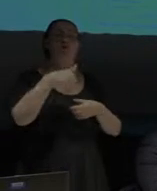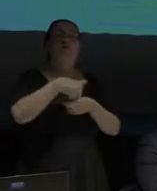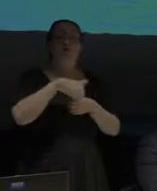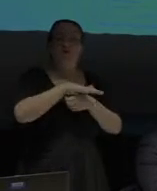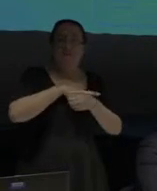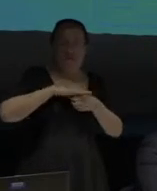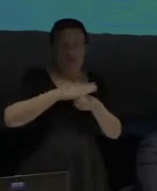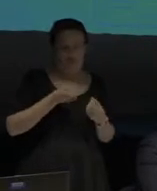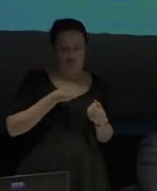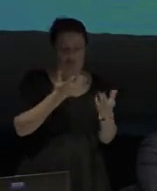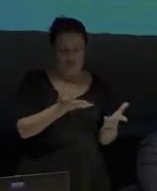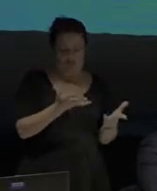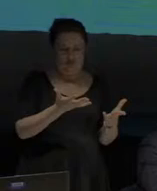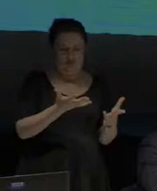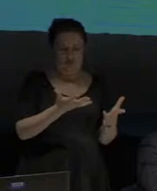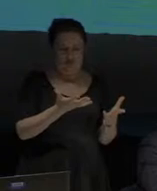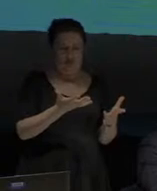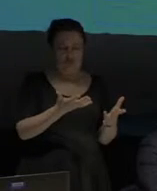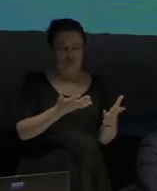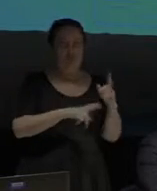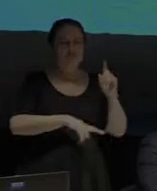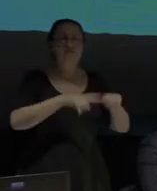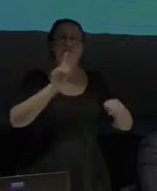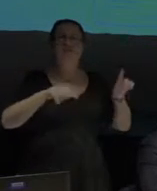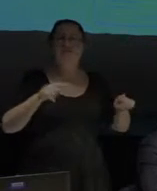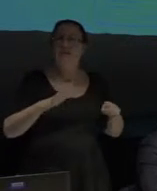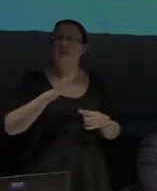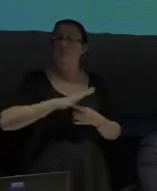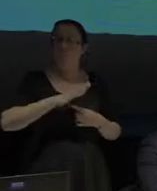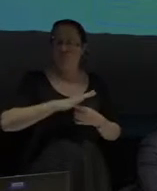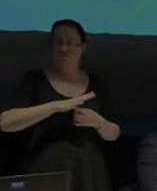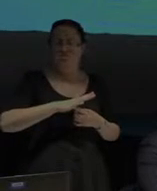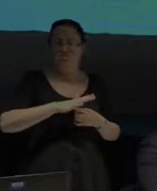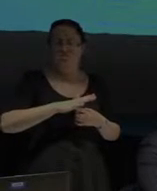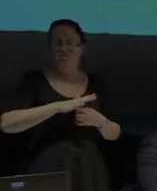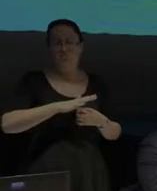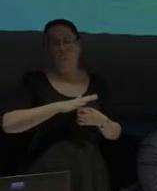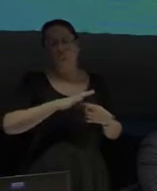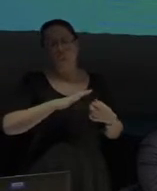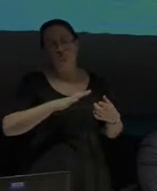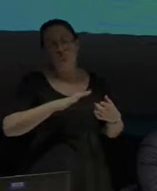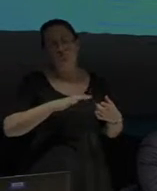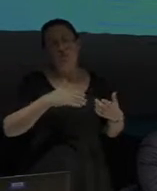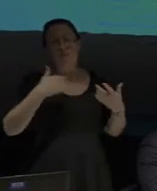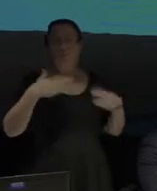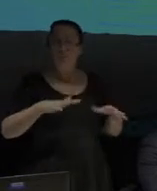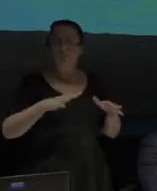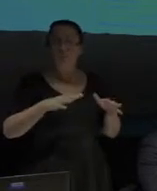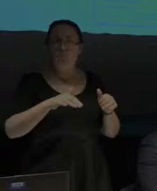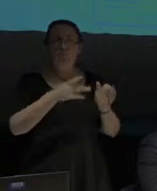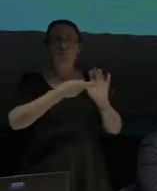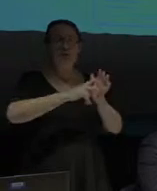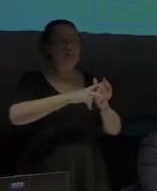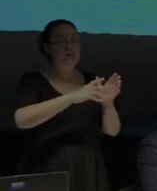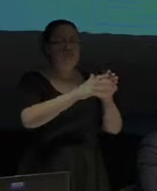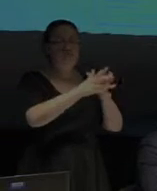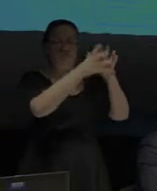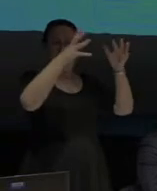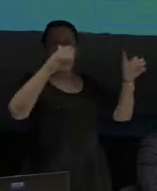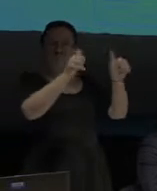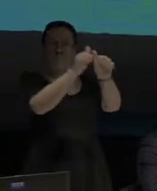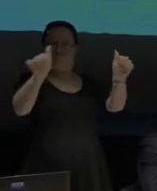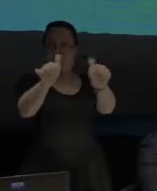around why diversity is important. I've worked in fairly large organisations throughout my career, and very pleased that those organisations